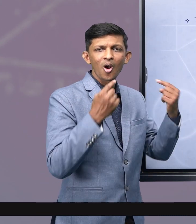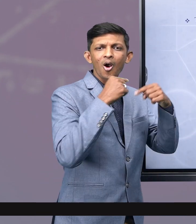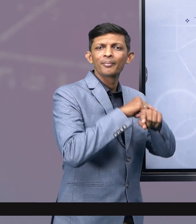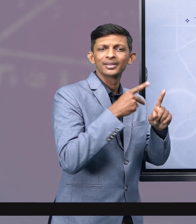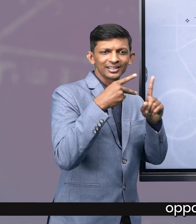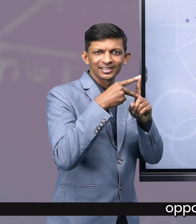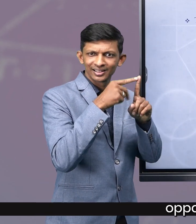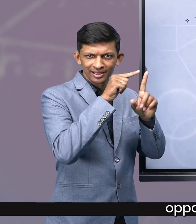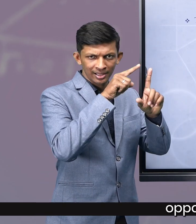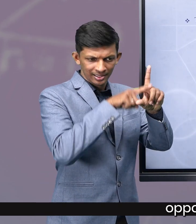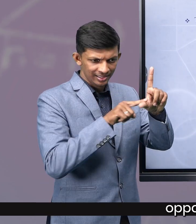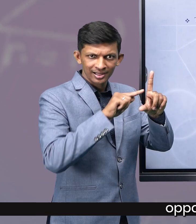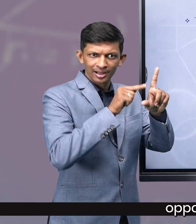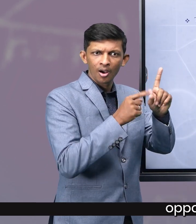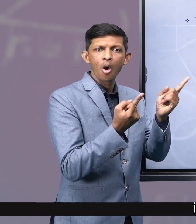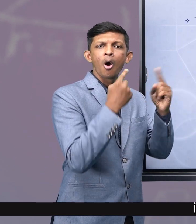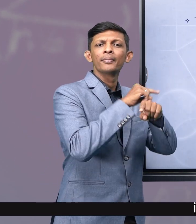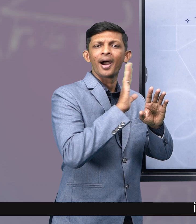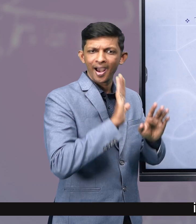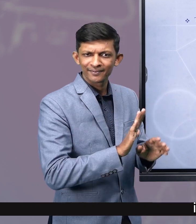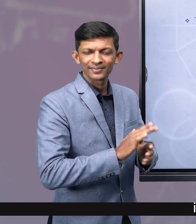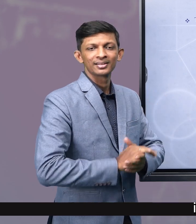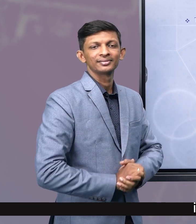The side opposite the greater angle is the longest side.